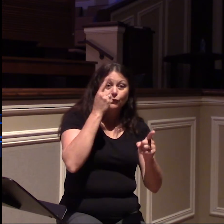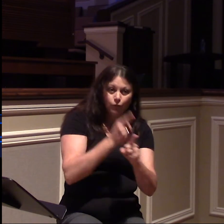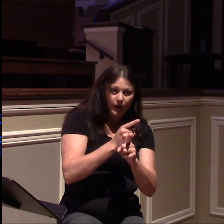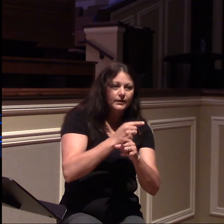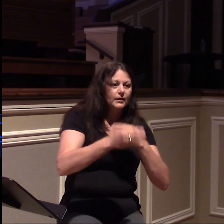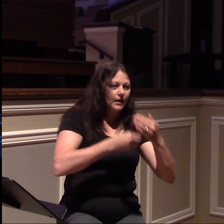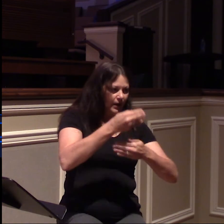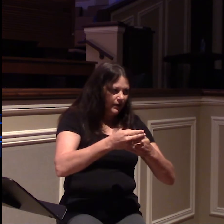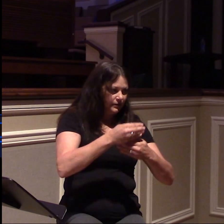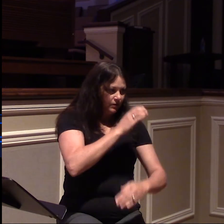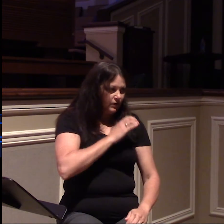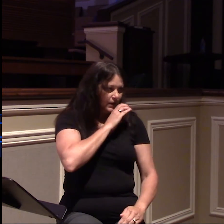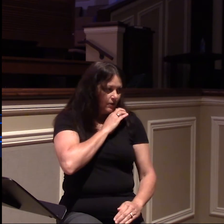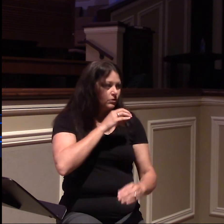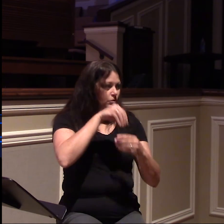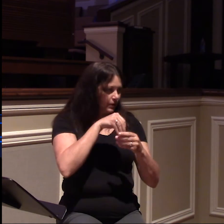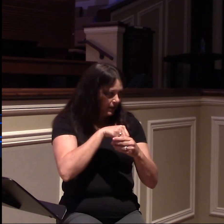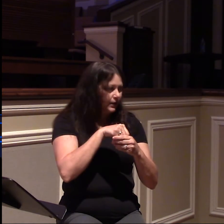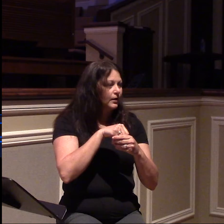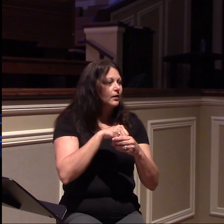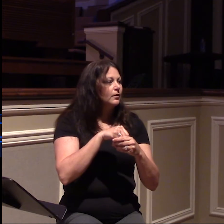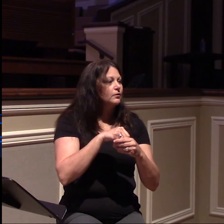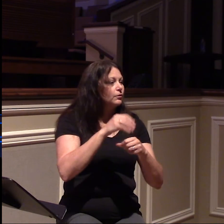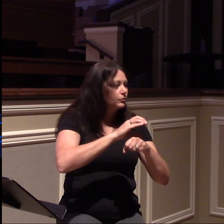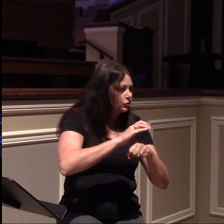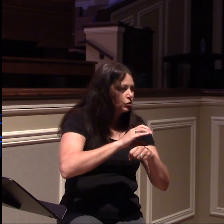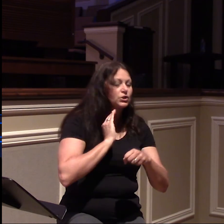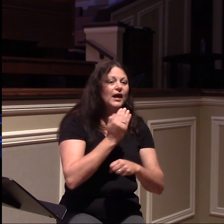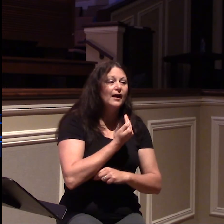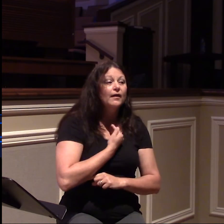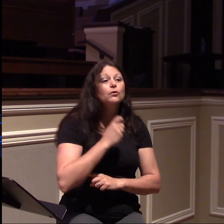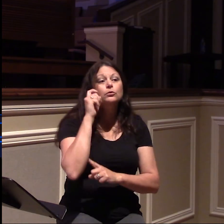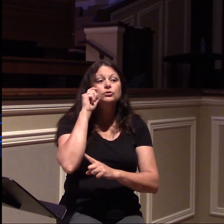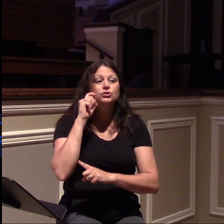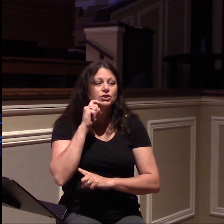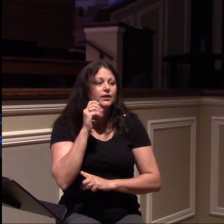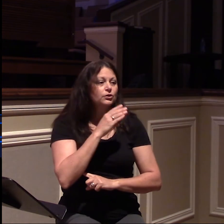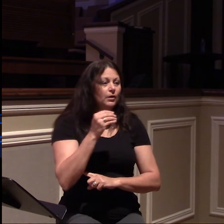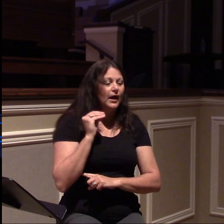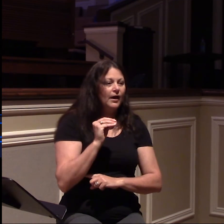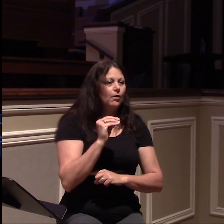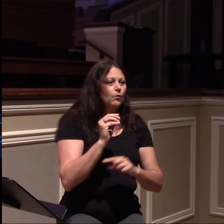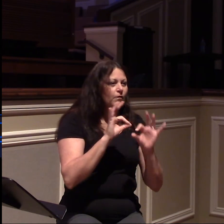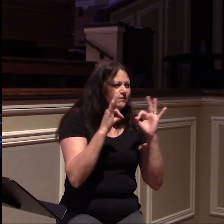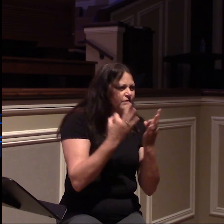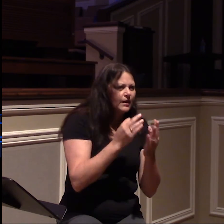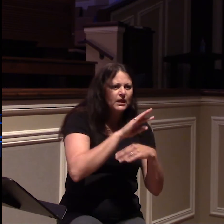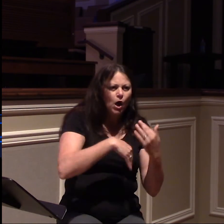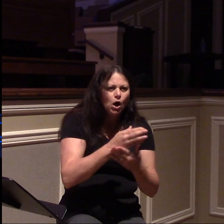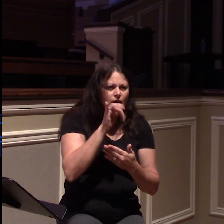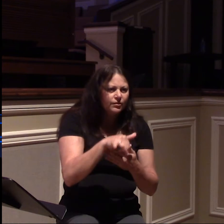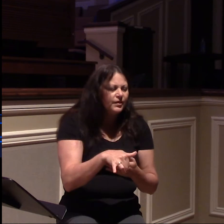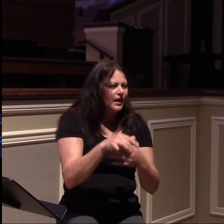and in the world. The family is a given. Our gender is a given. Our familiedness is a given. Our